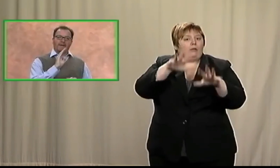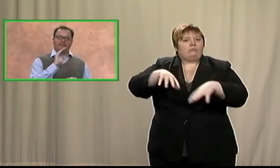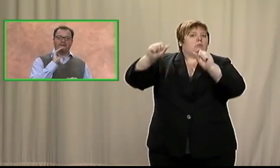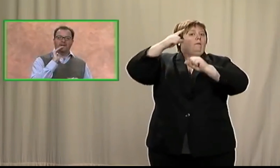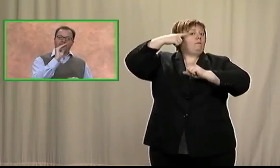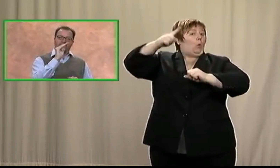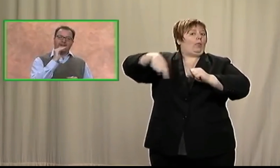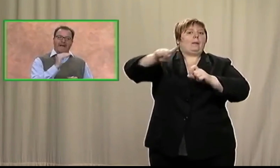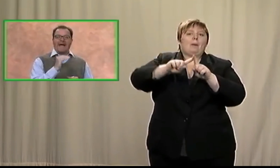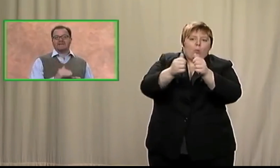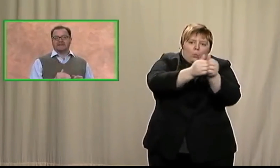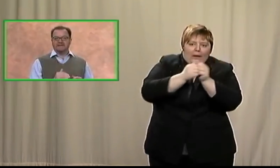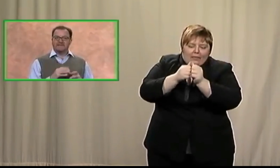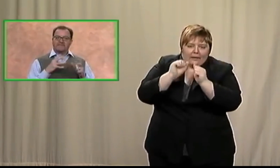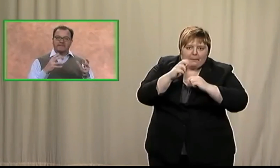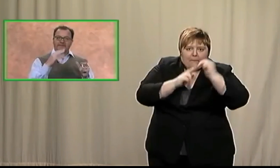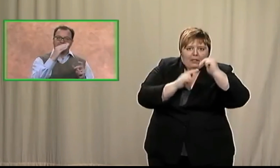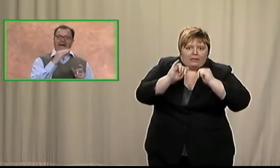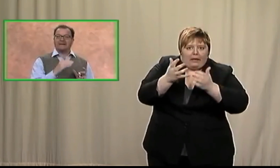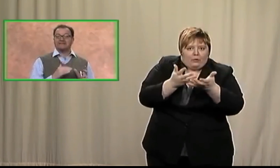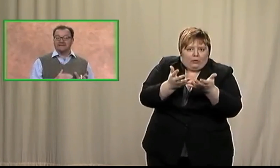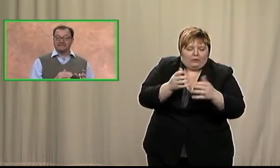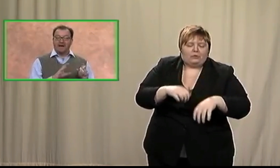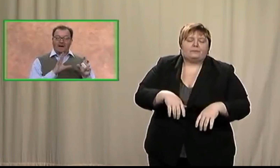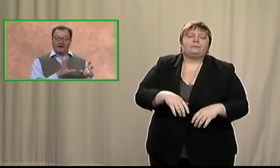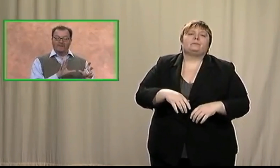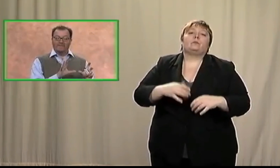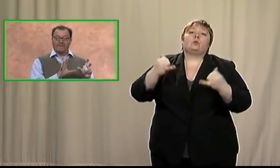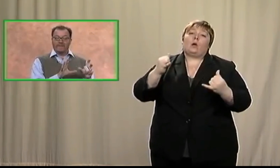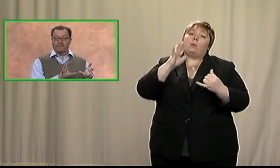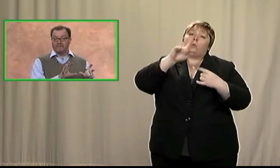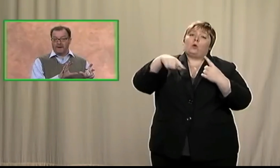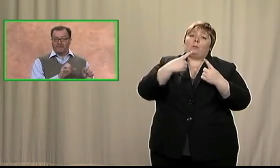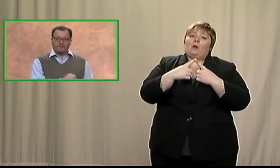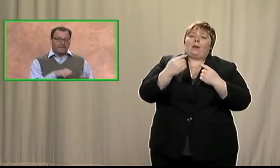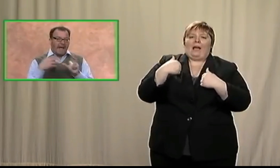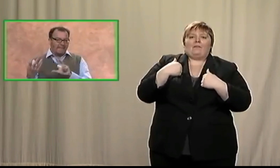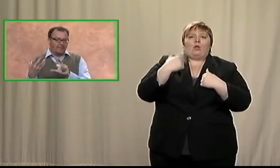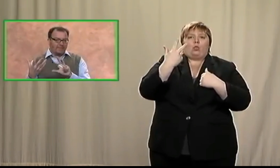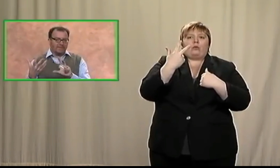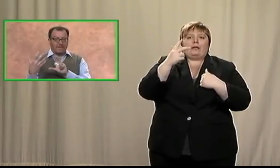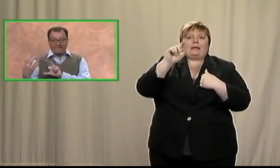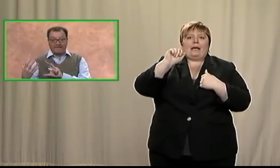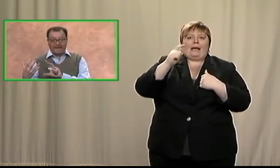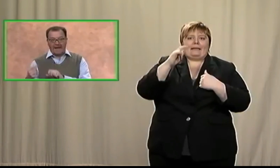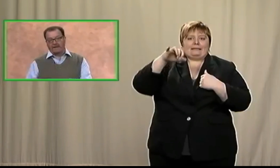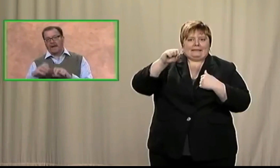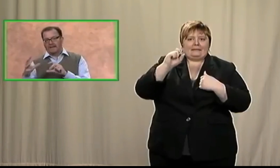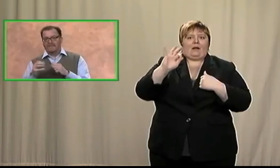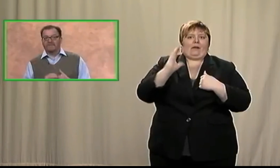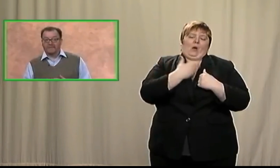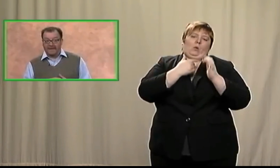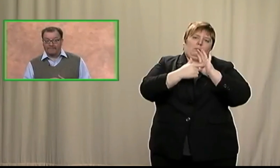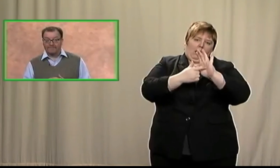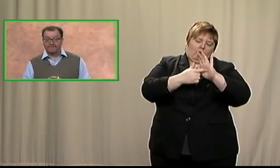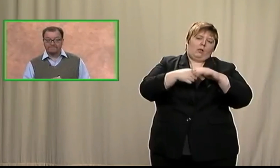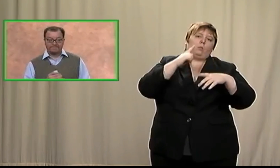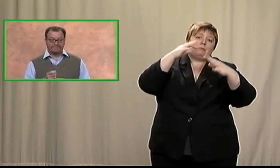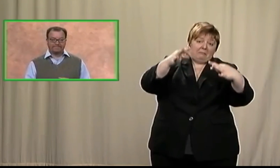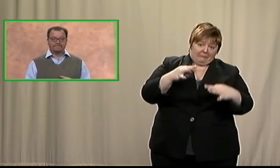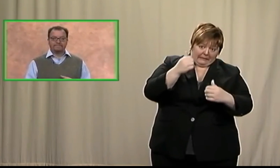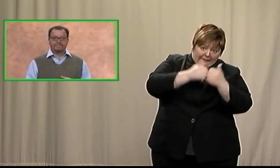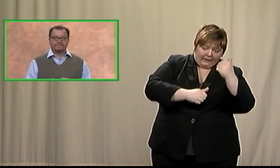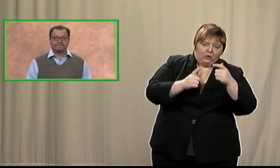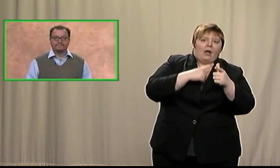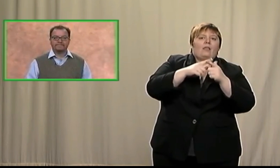talk about the three axes, the three-dimensional axes of the model, and then we'll look graphically at it and give you some examples.